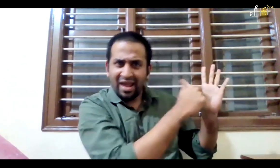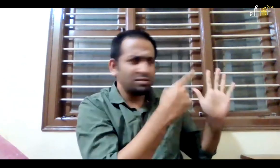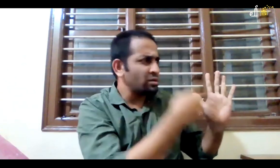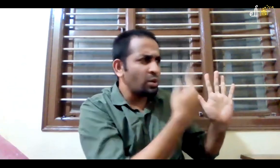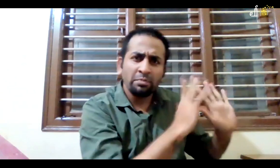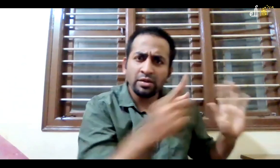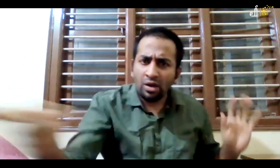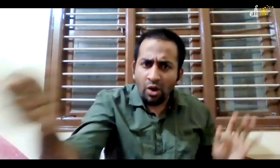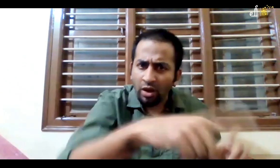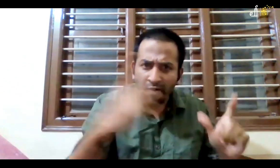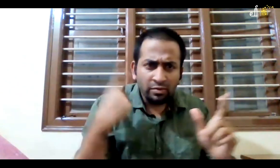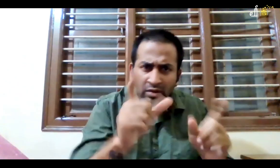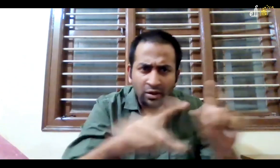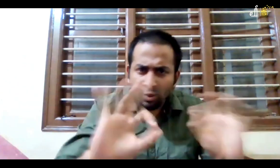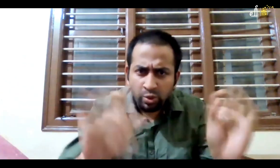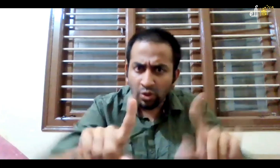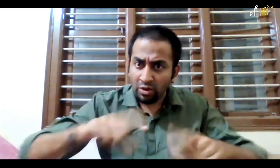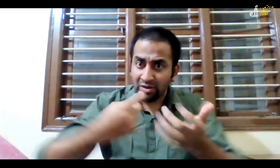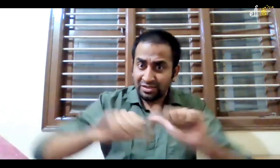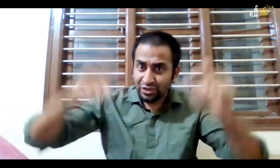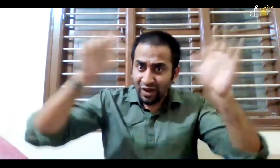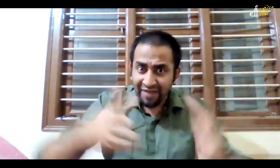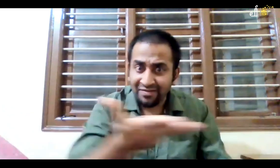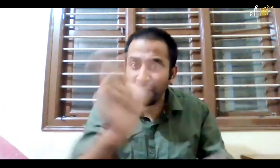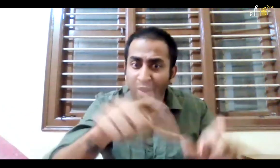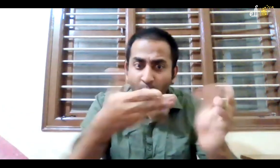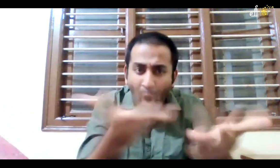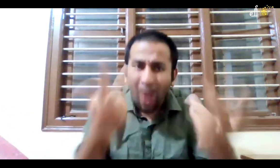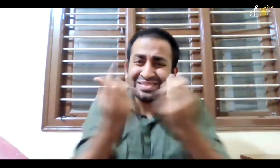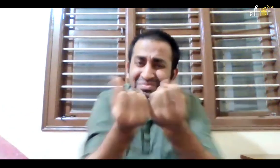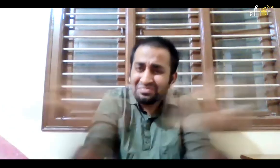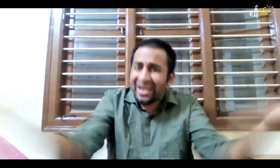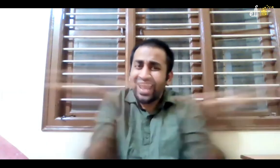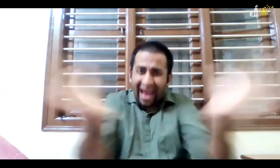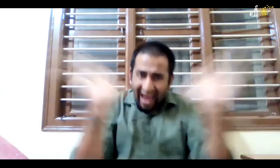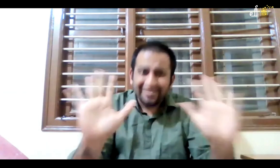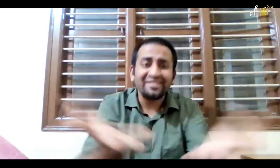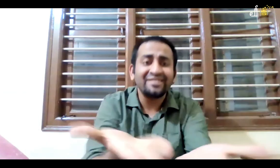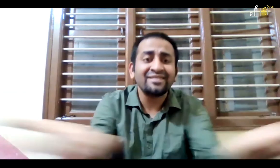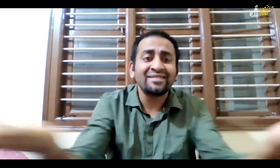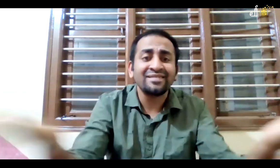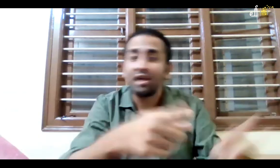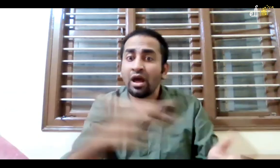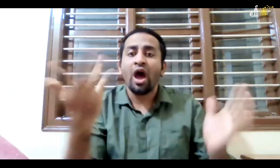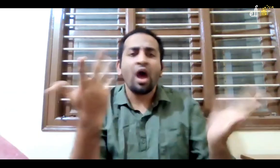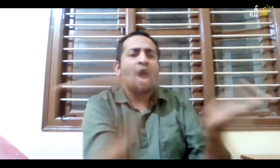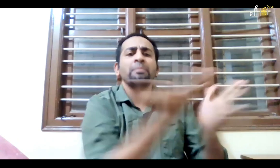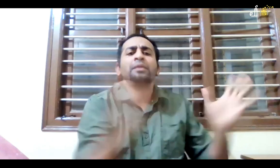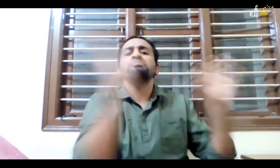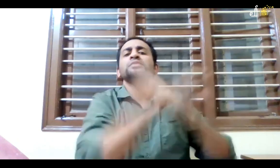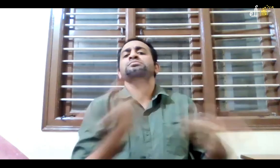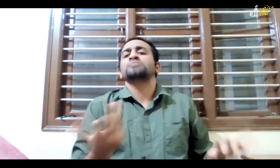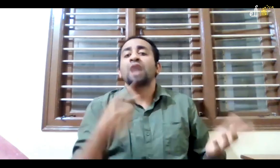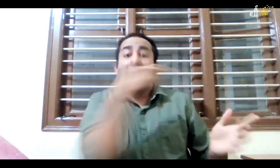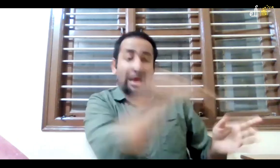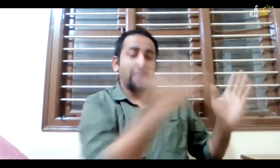you yourself, there are multiple role models there, right? But there's no limit. You all are success. You all have success stories. We have role models